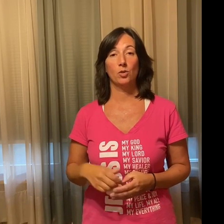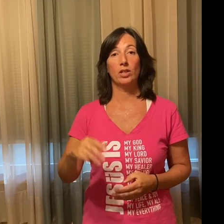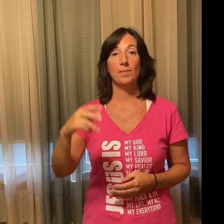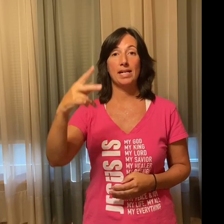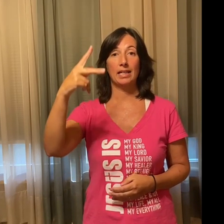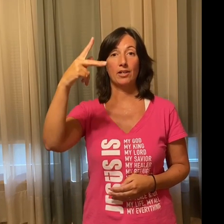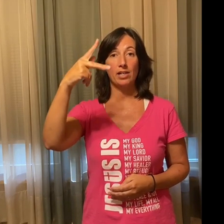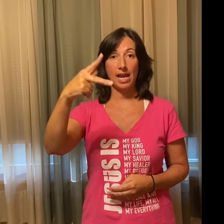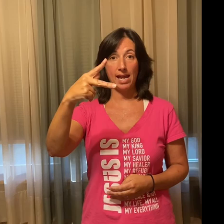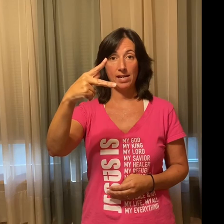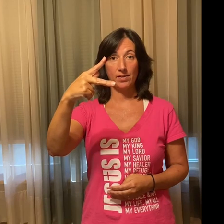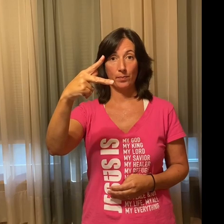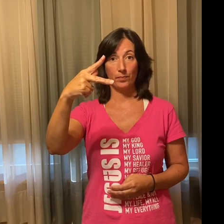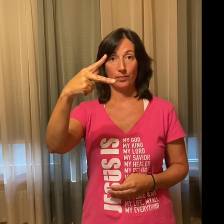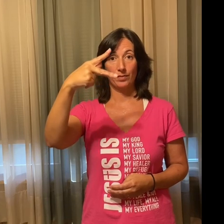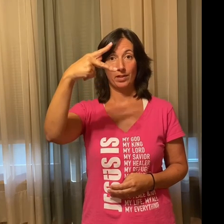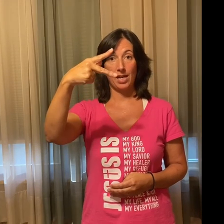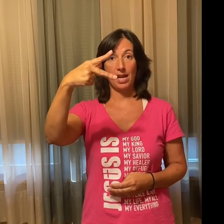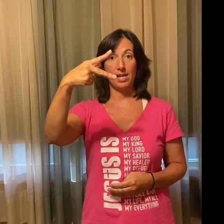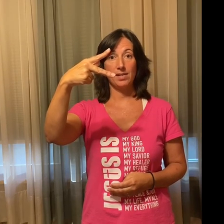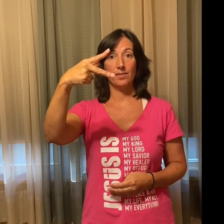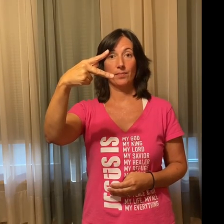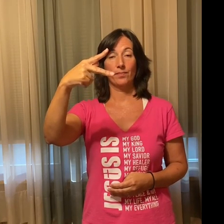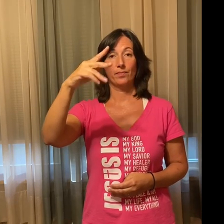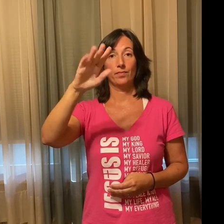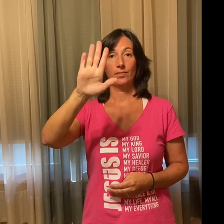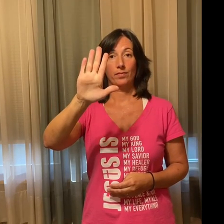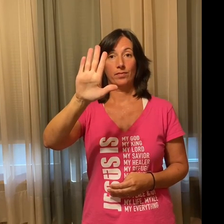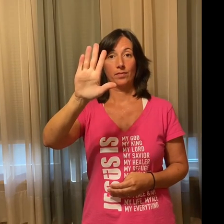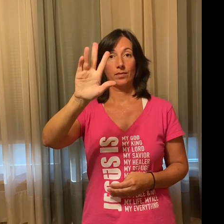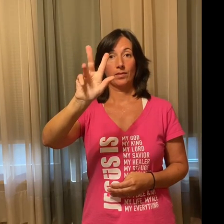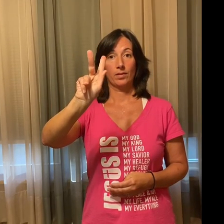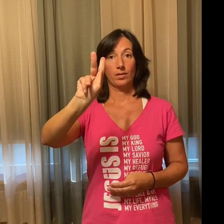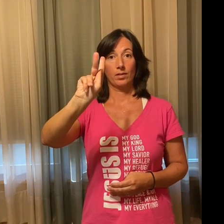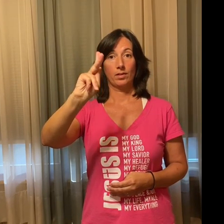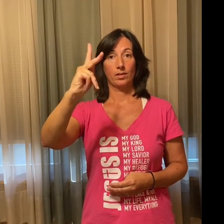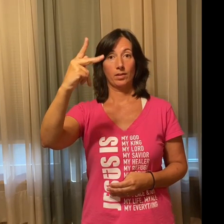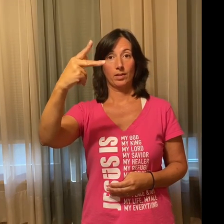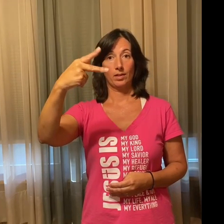king. So we're going to make a letter K, K,